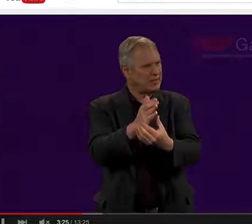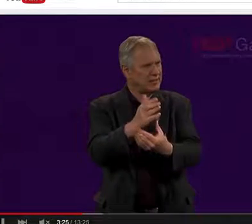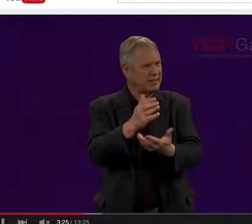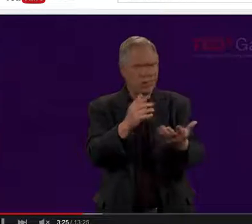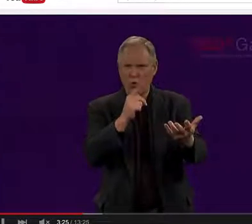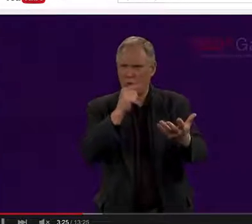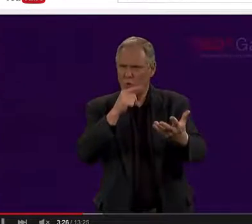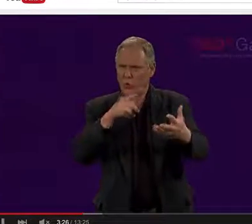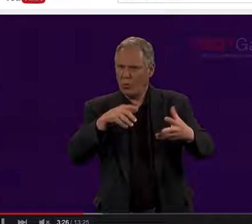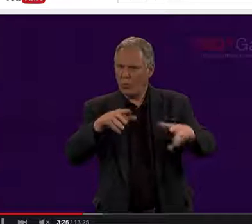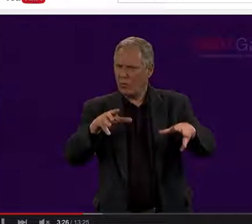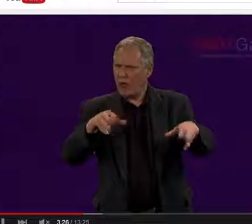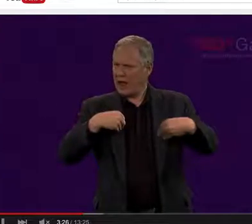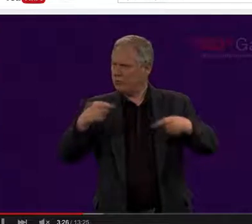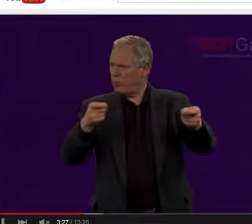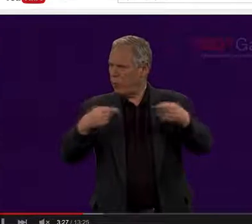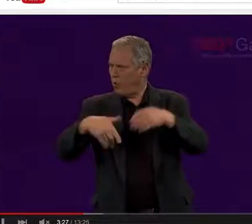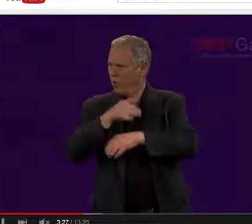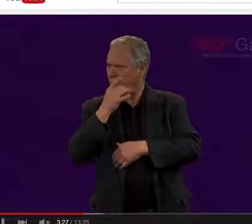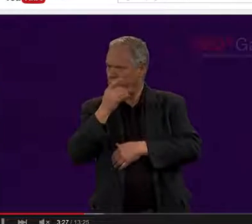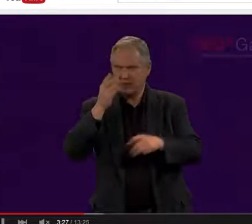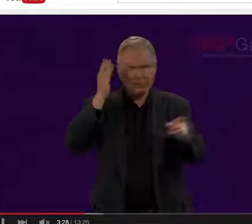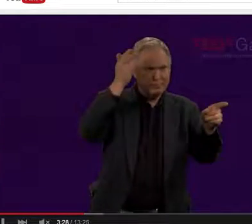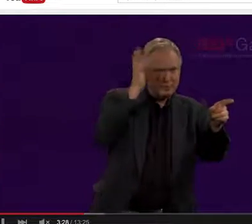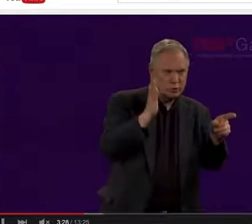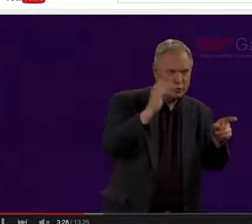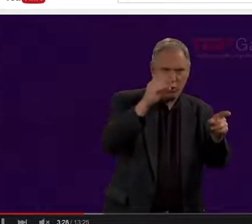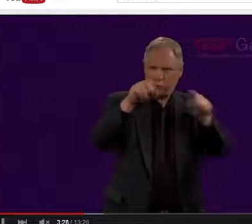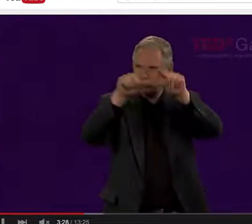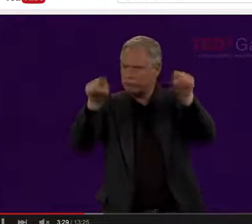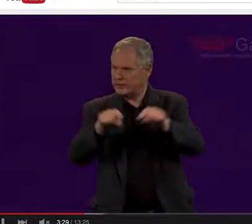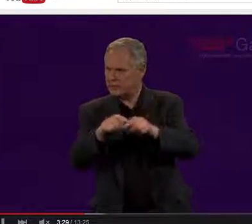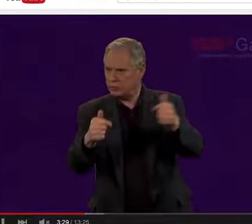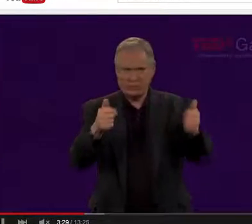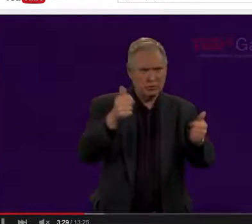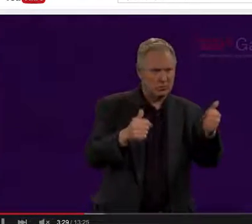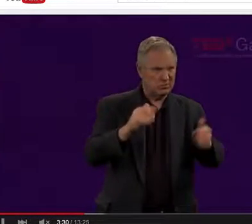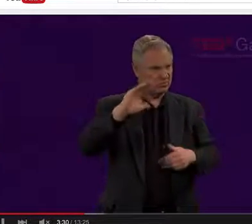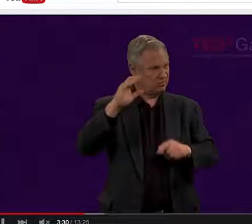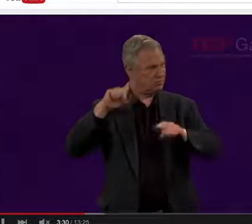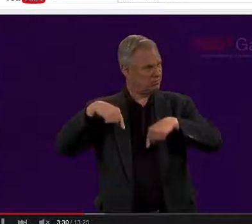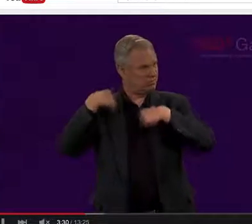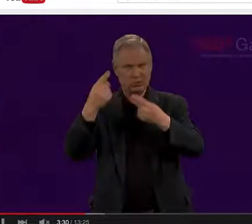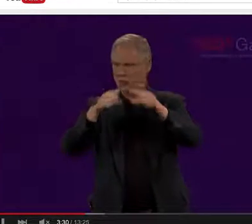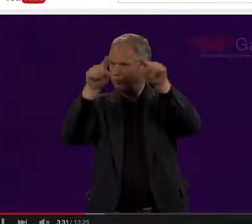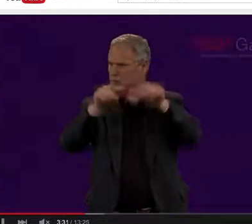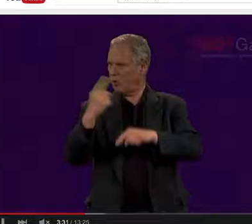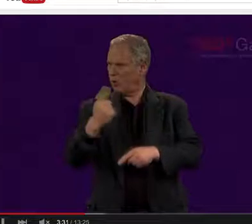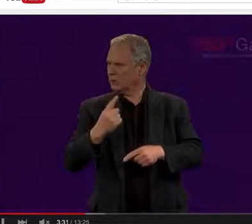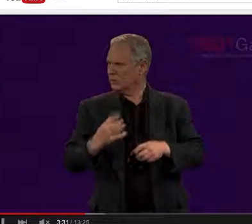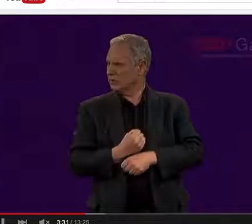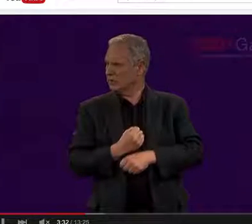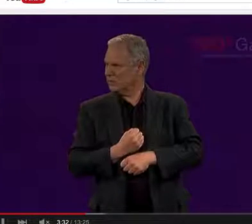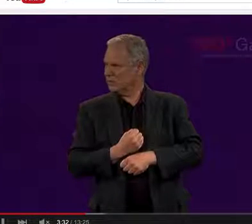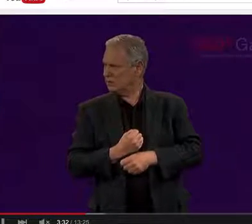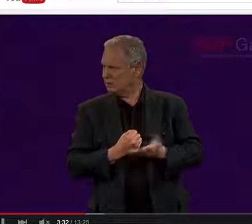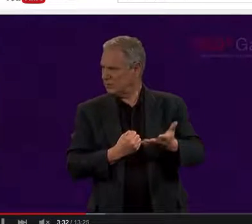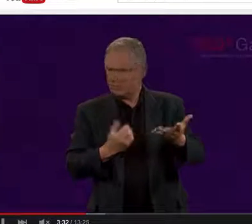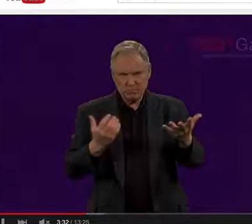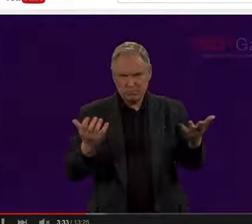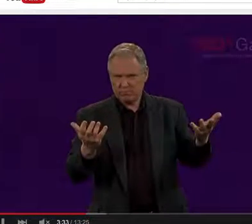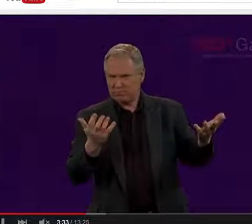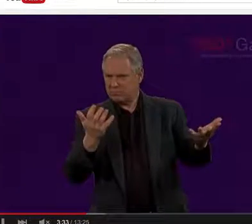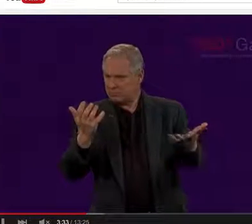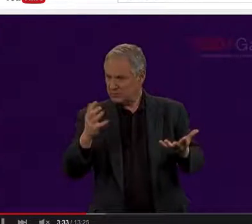There's a battle between who has control of the lights, the speaker or the screen, and most often